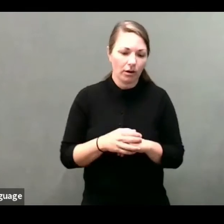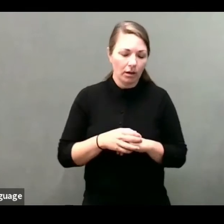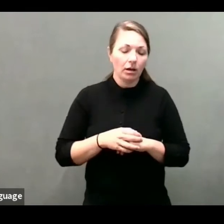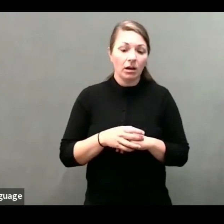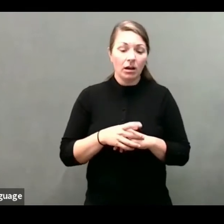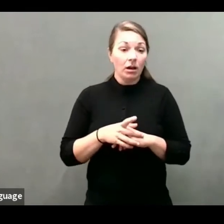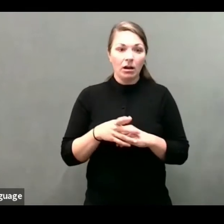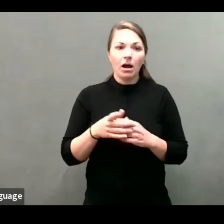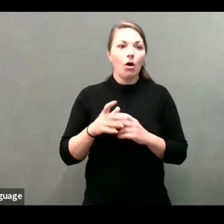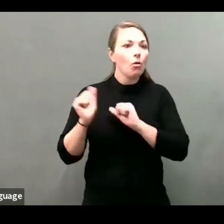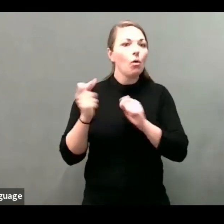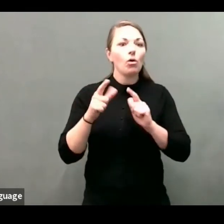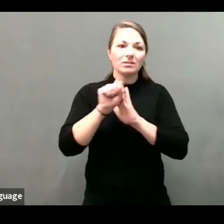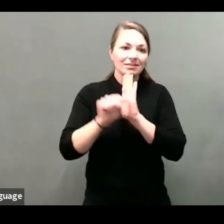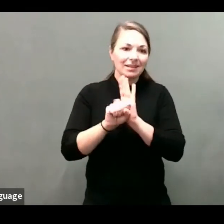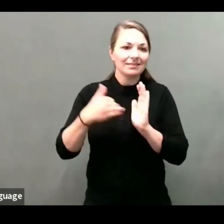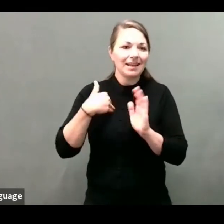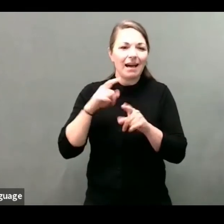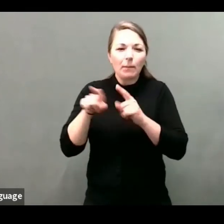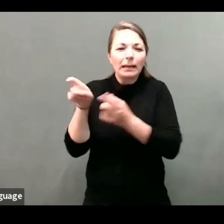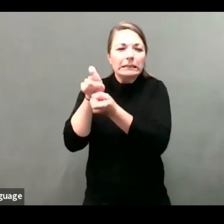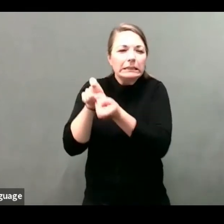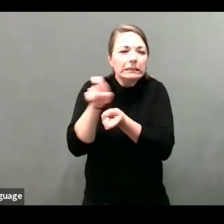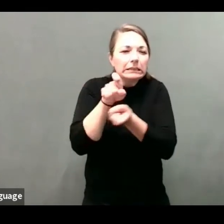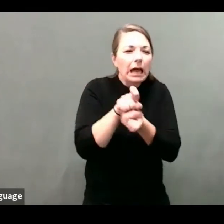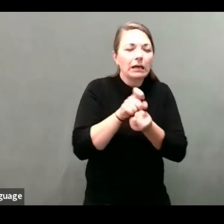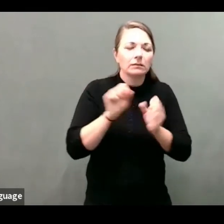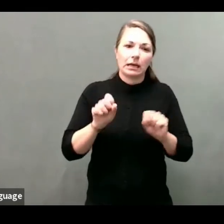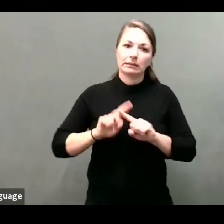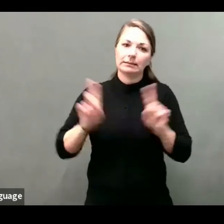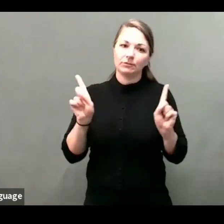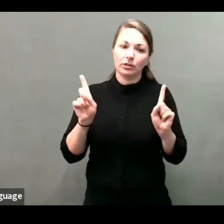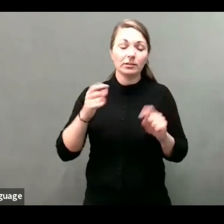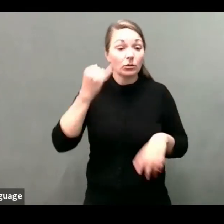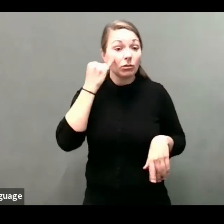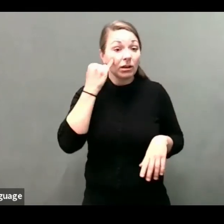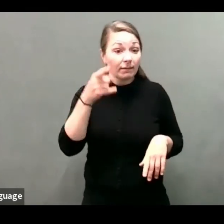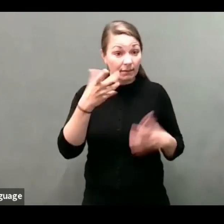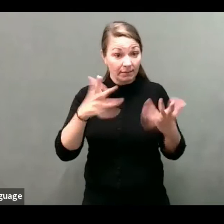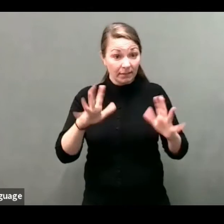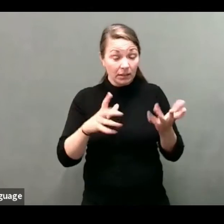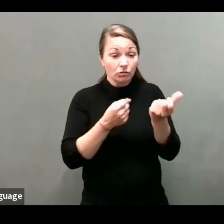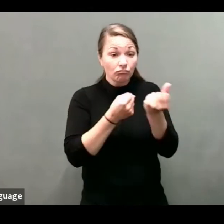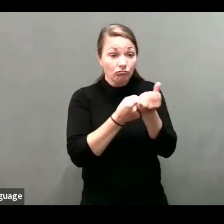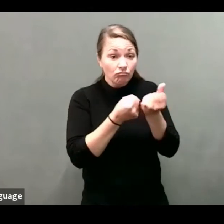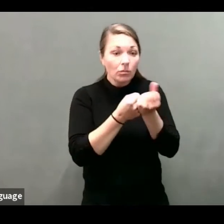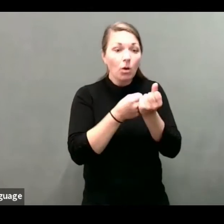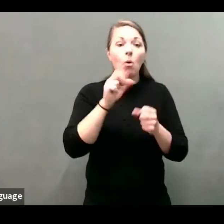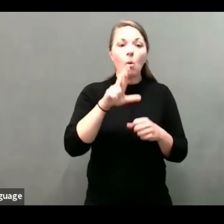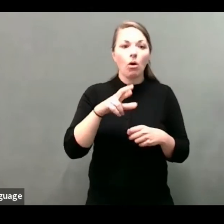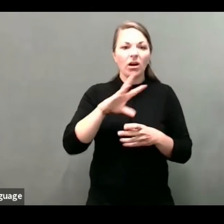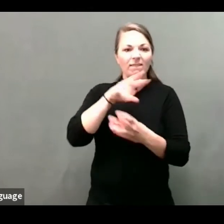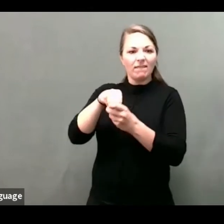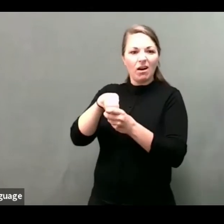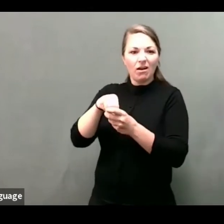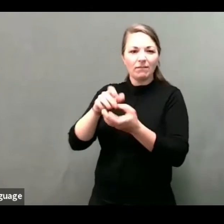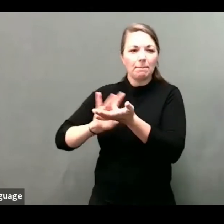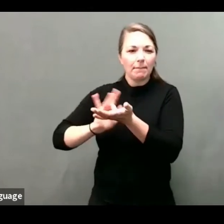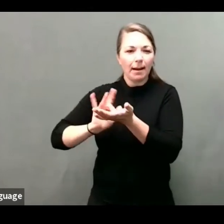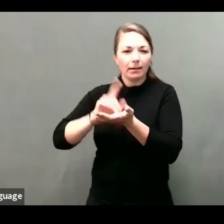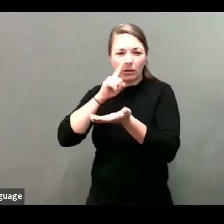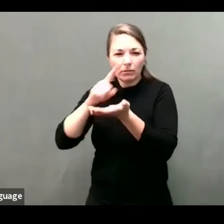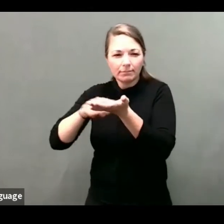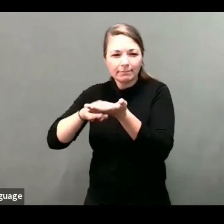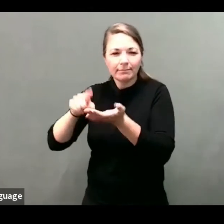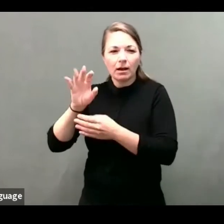the details do differ slightly. So if you've done any advocacy or been involved in medical forensic work in